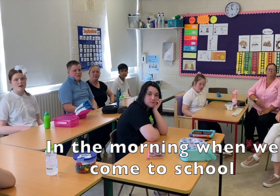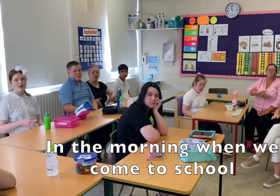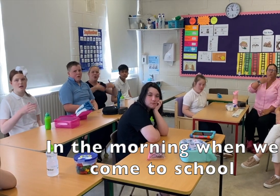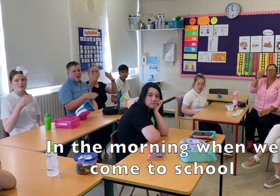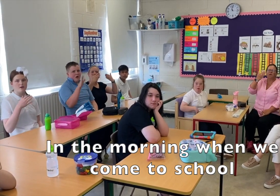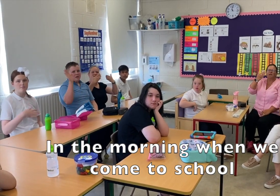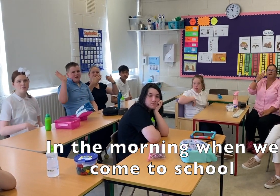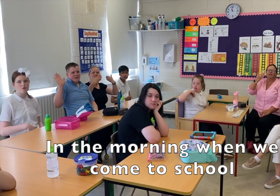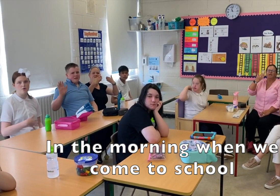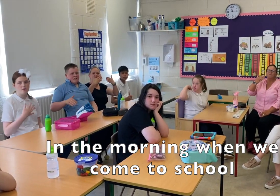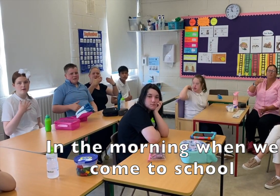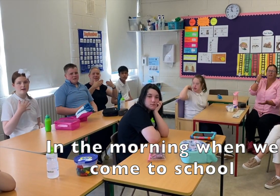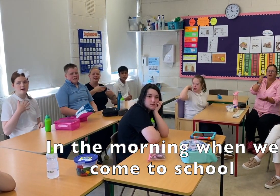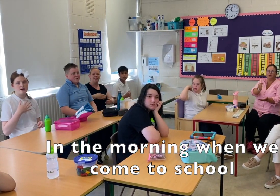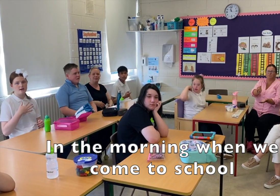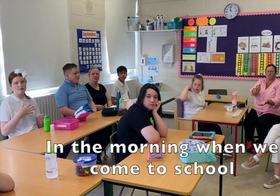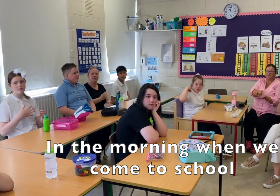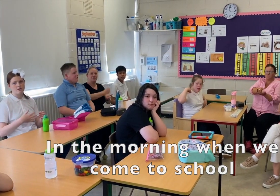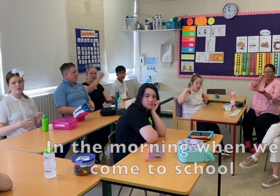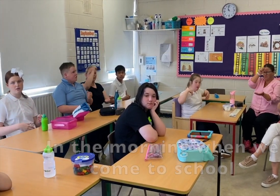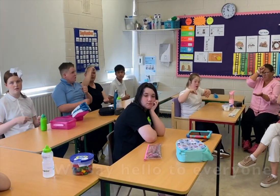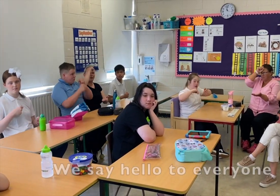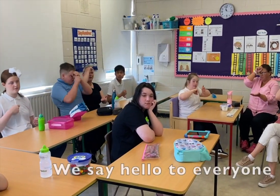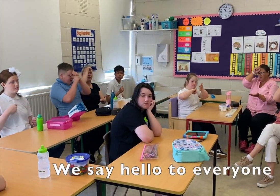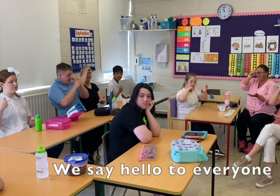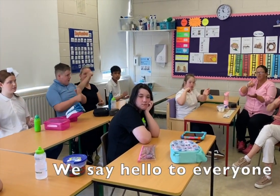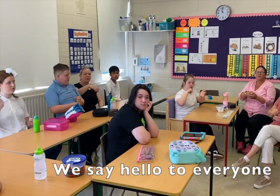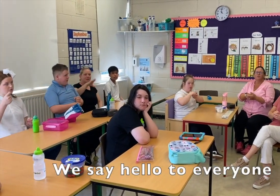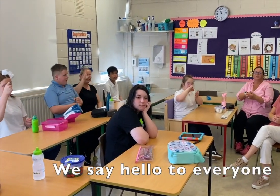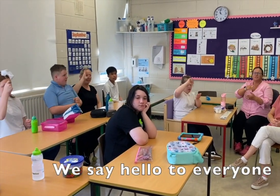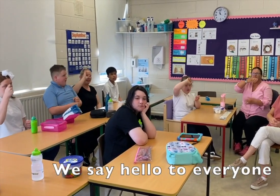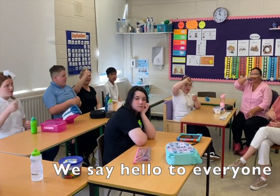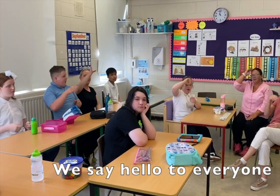Morning, when we come to school, we say hello to